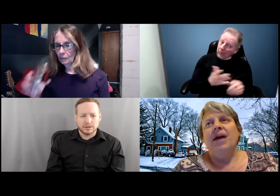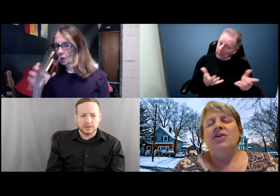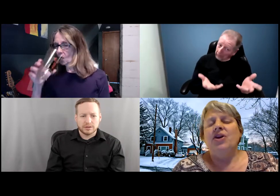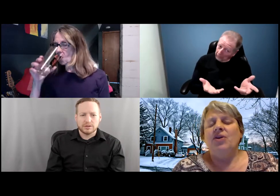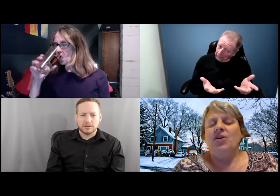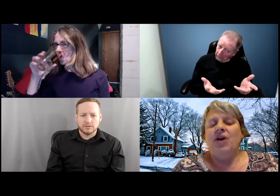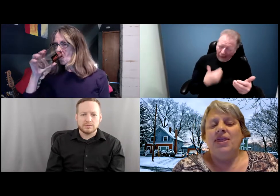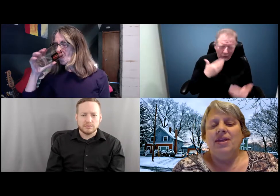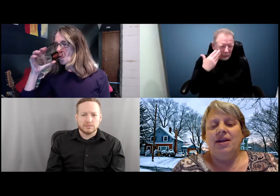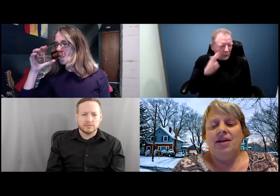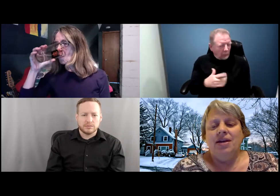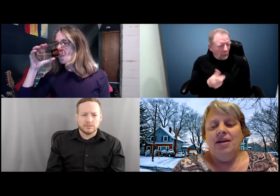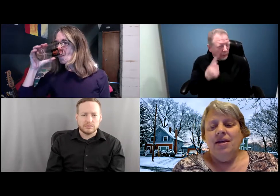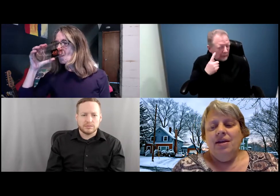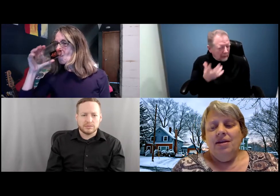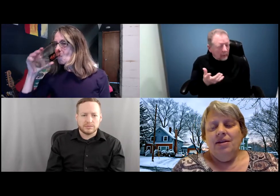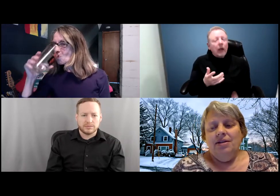I don't know, I think